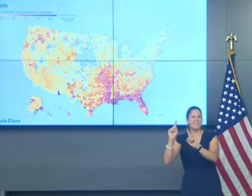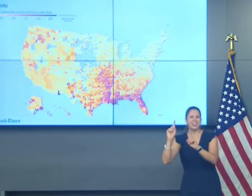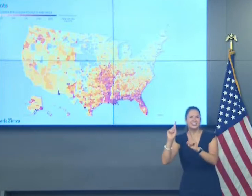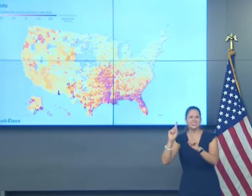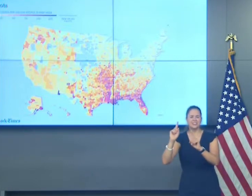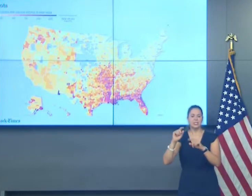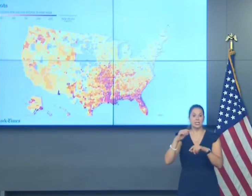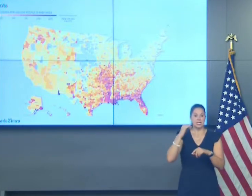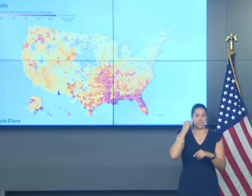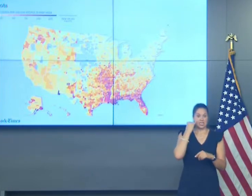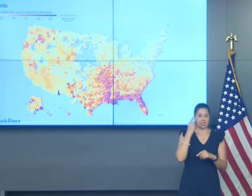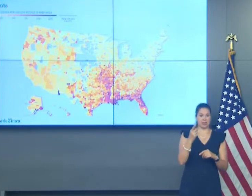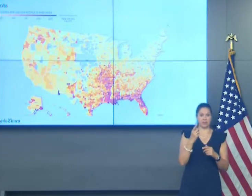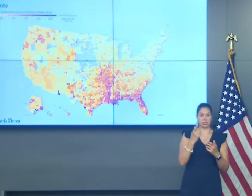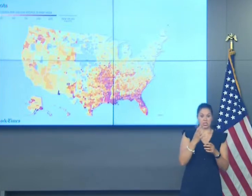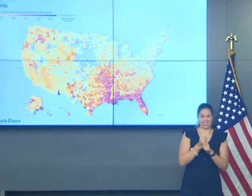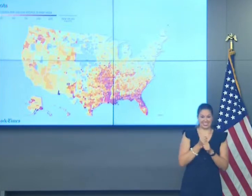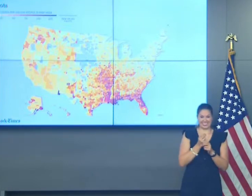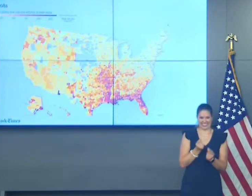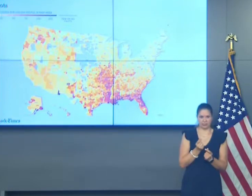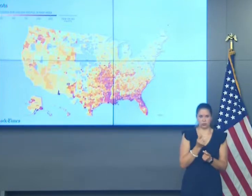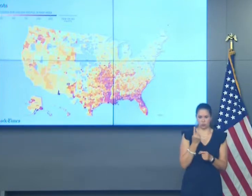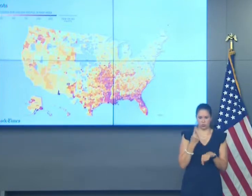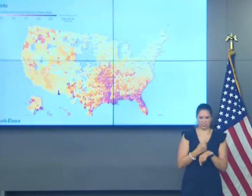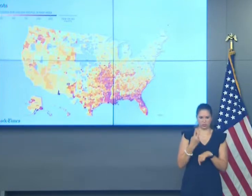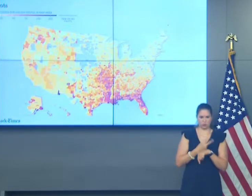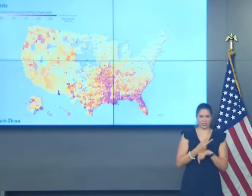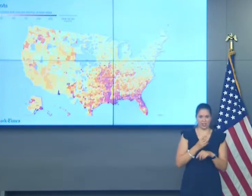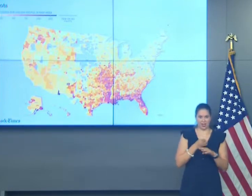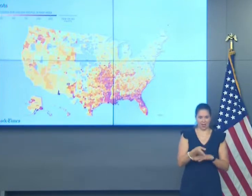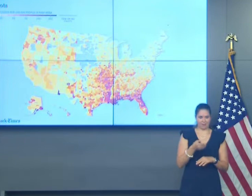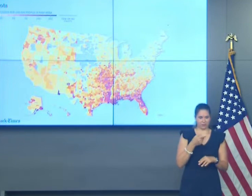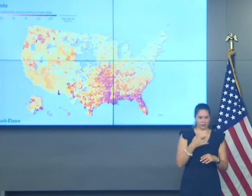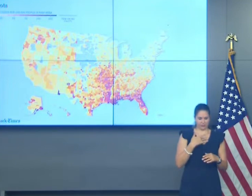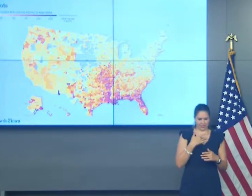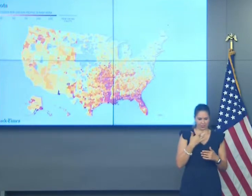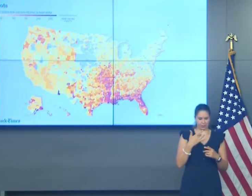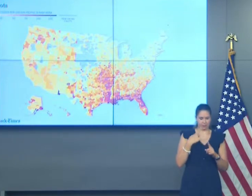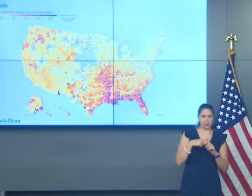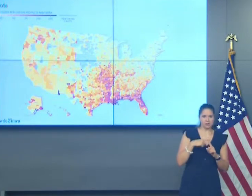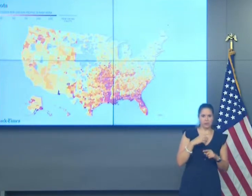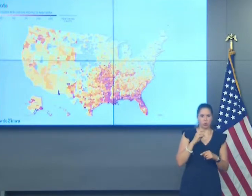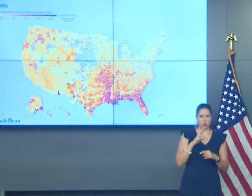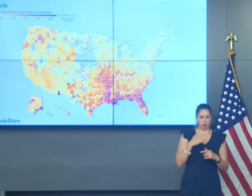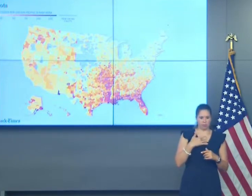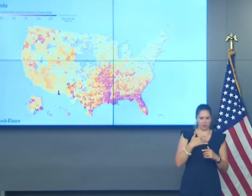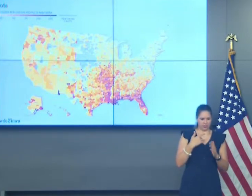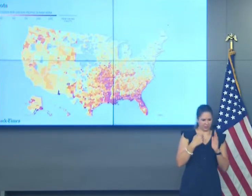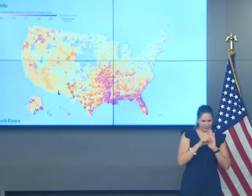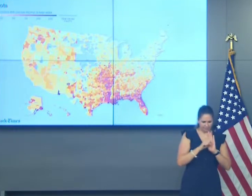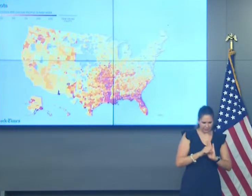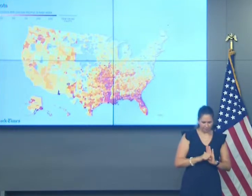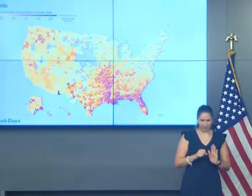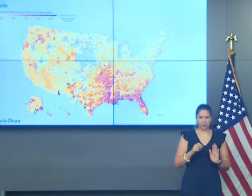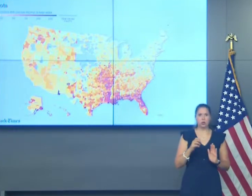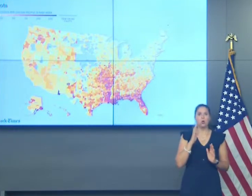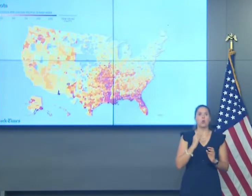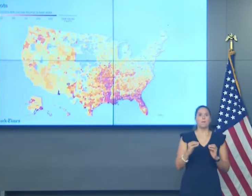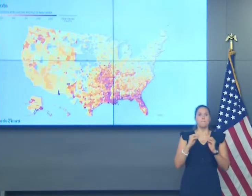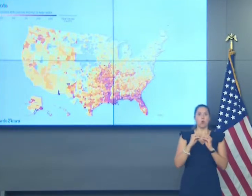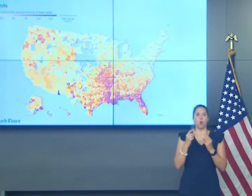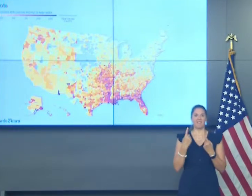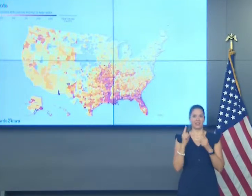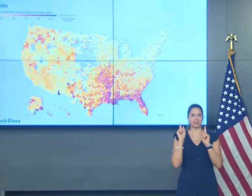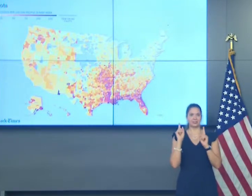If one were to receive it within a day or two of becoming positive or having symptoms, it would be more